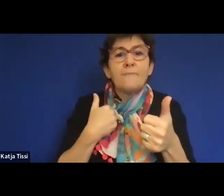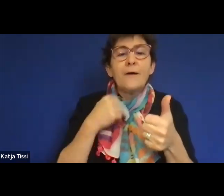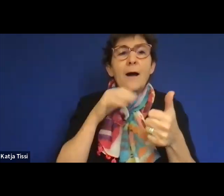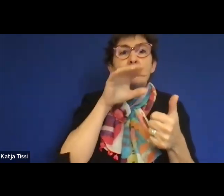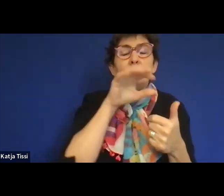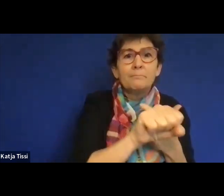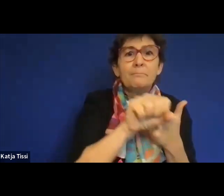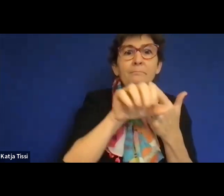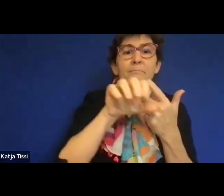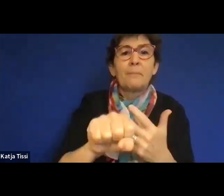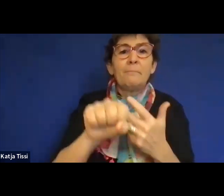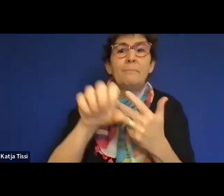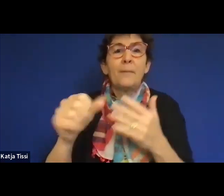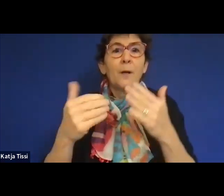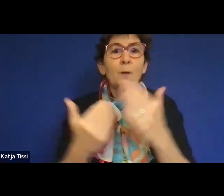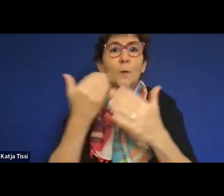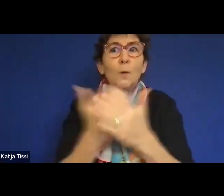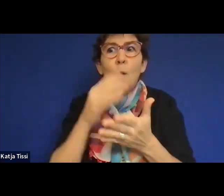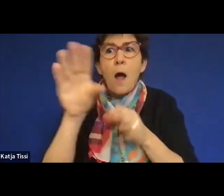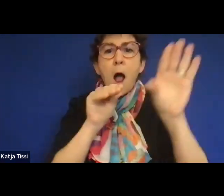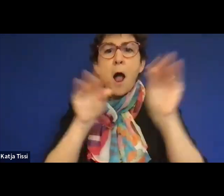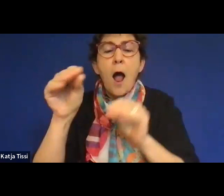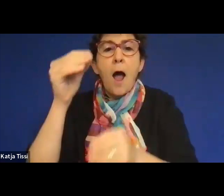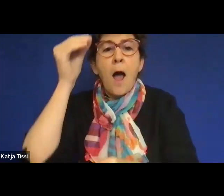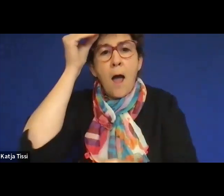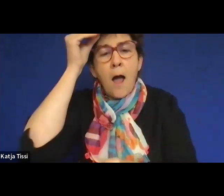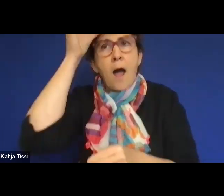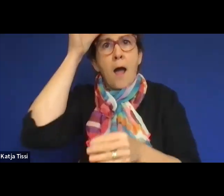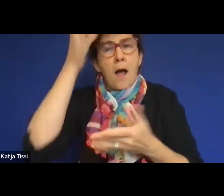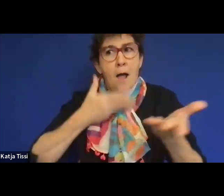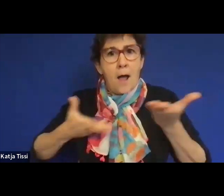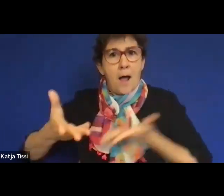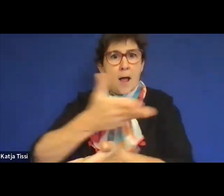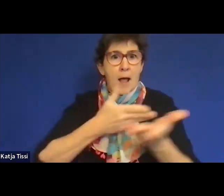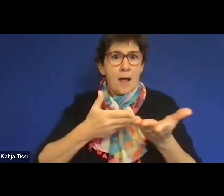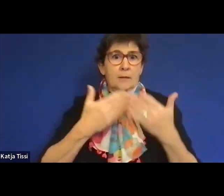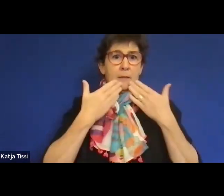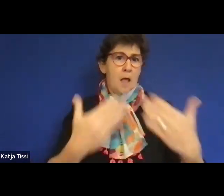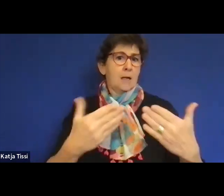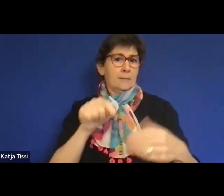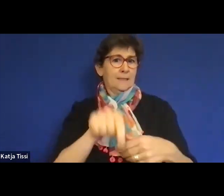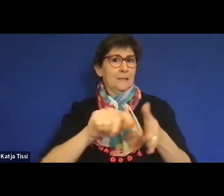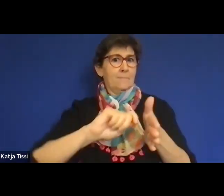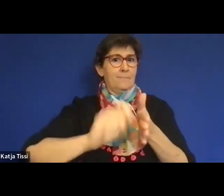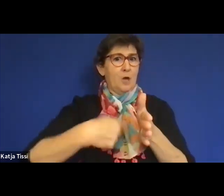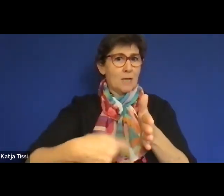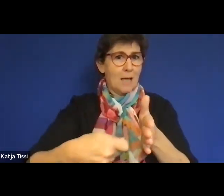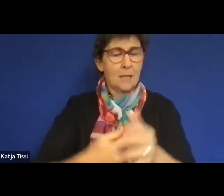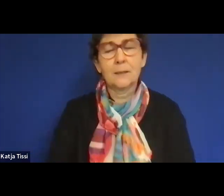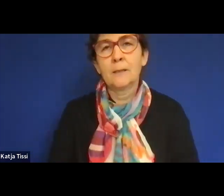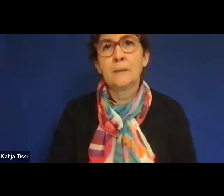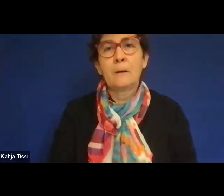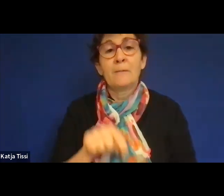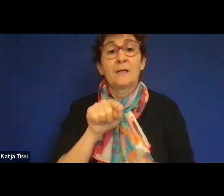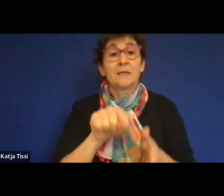empirical evidence for anything in the past, but we have been acquiring more